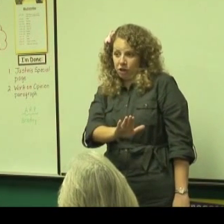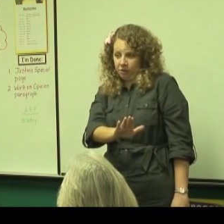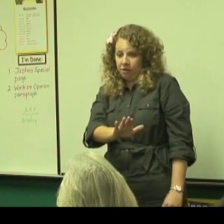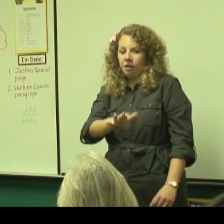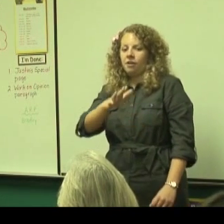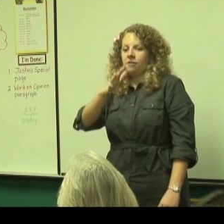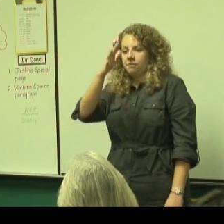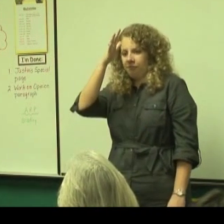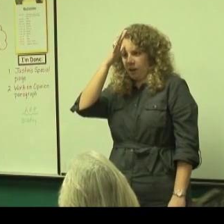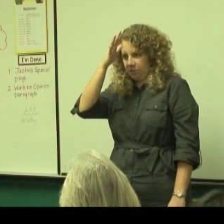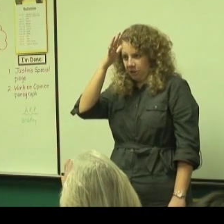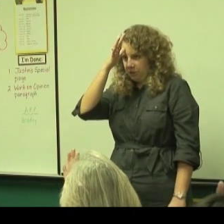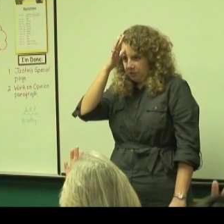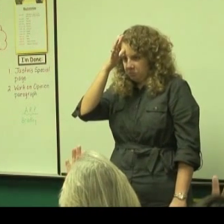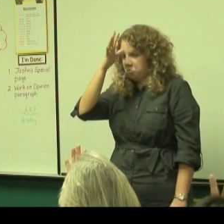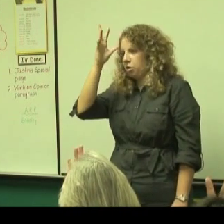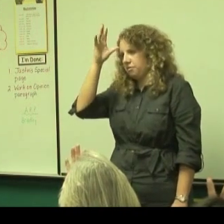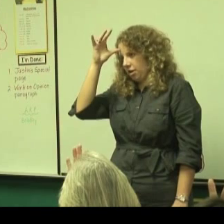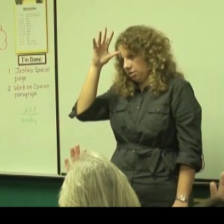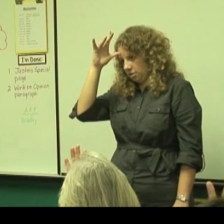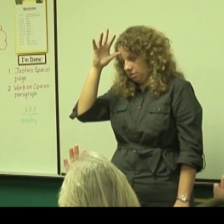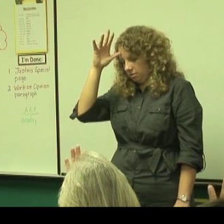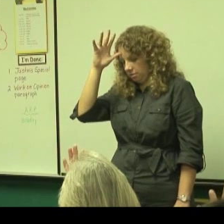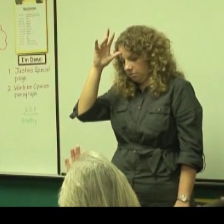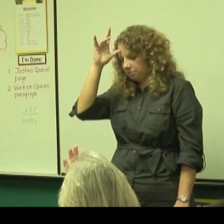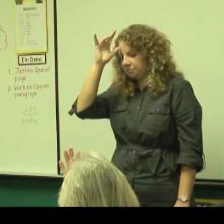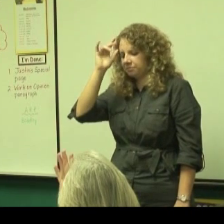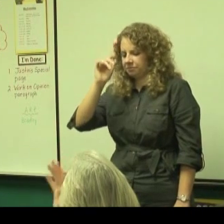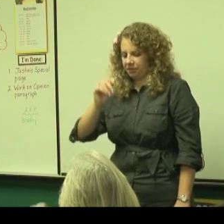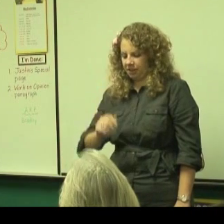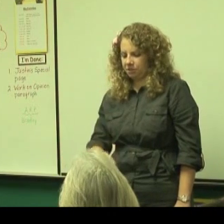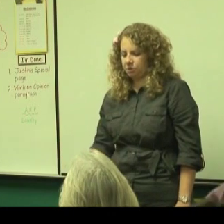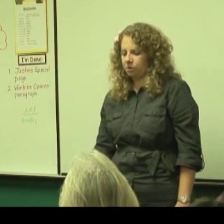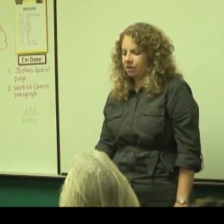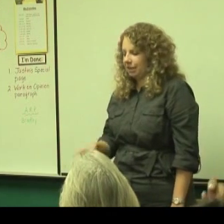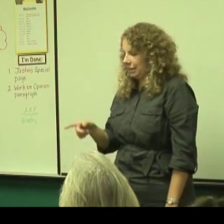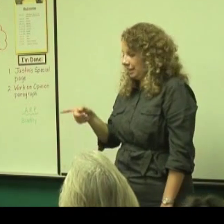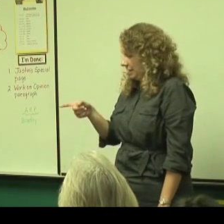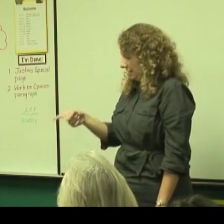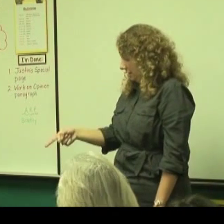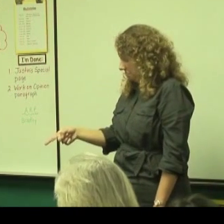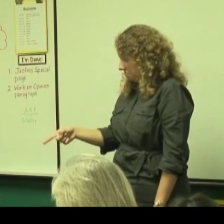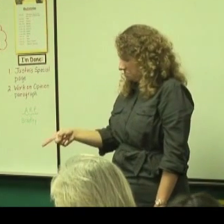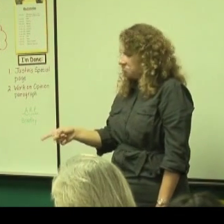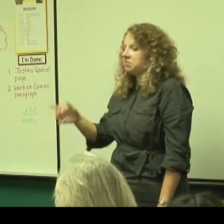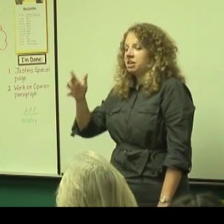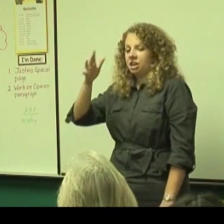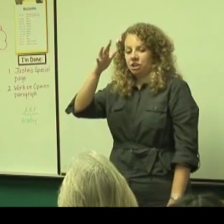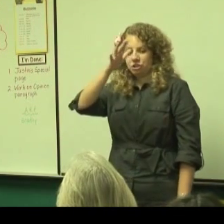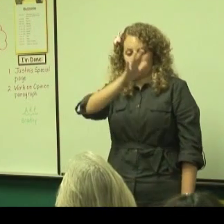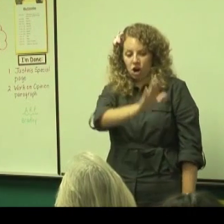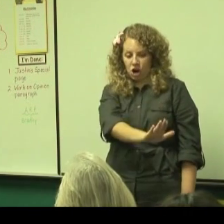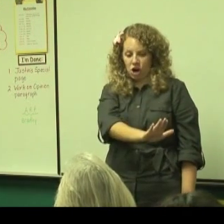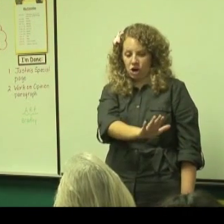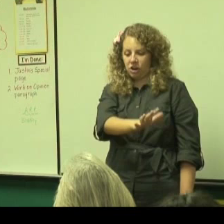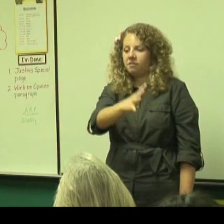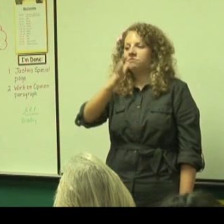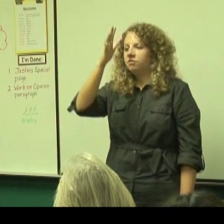her father or father. Okay, so he is her